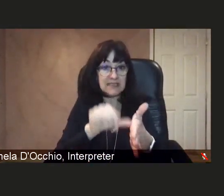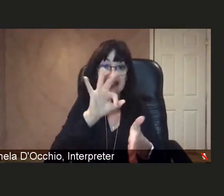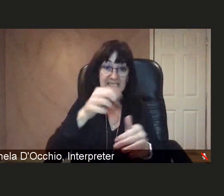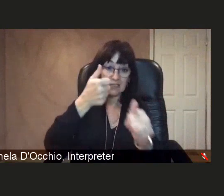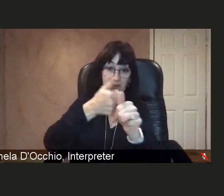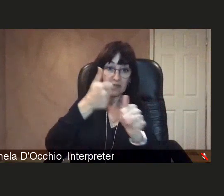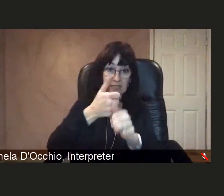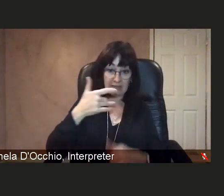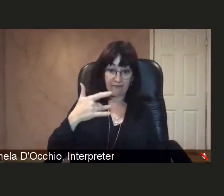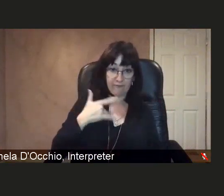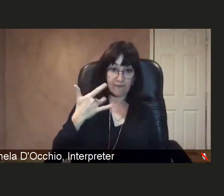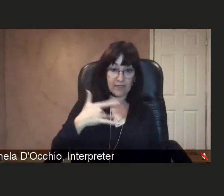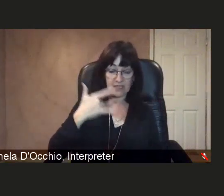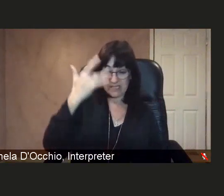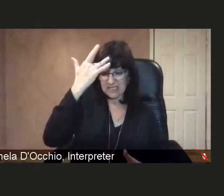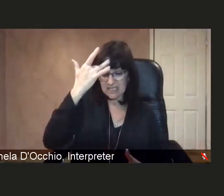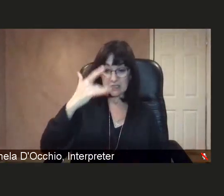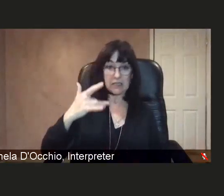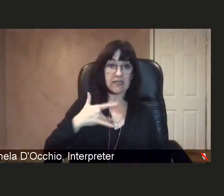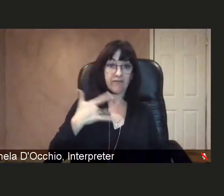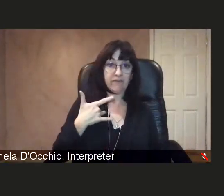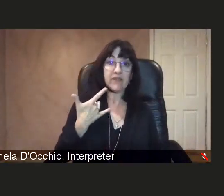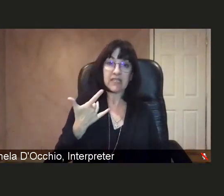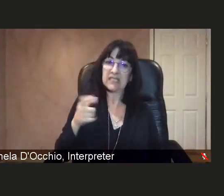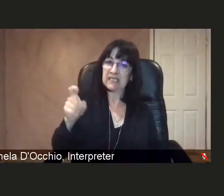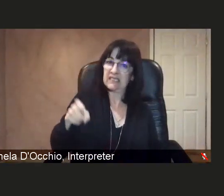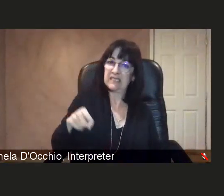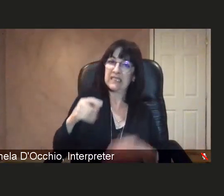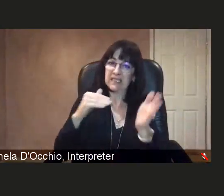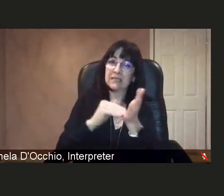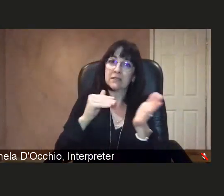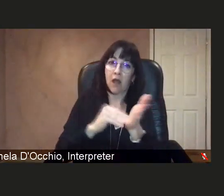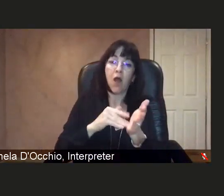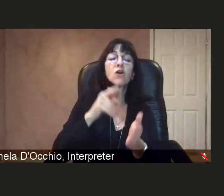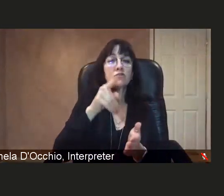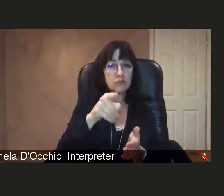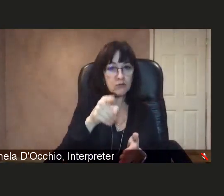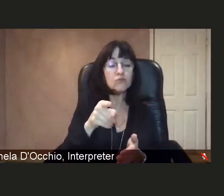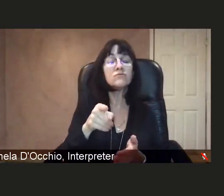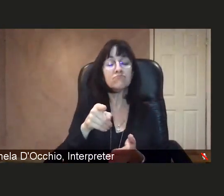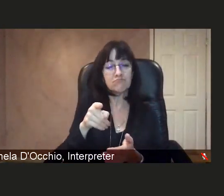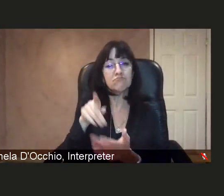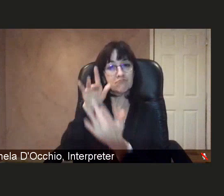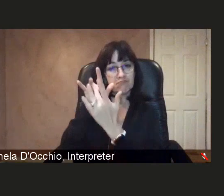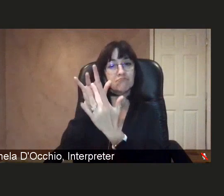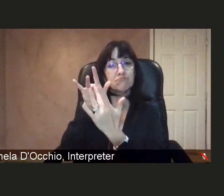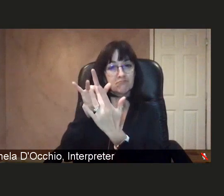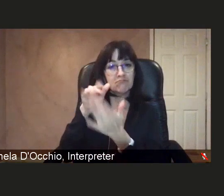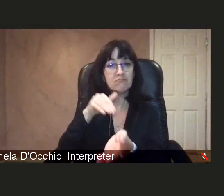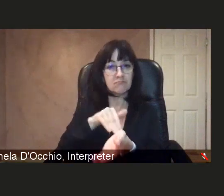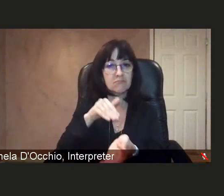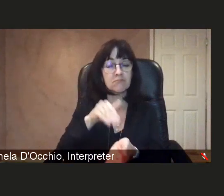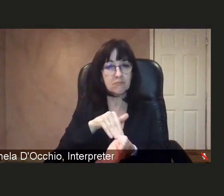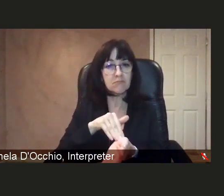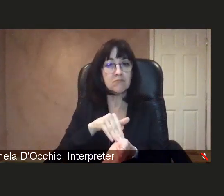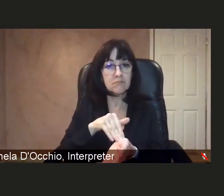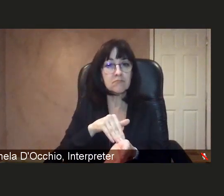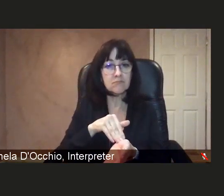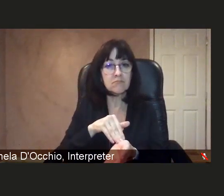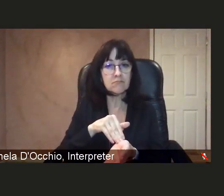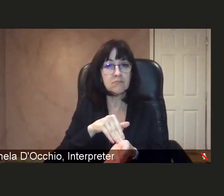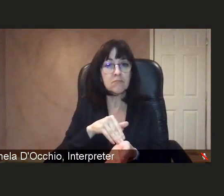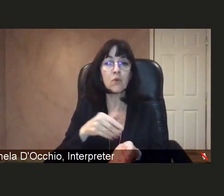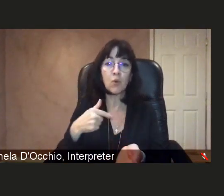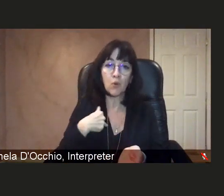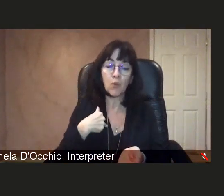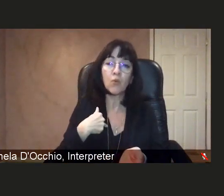seek medical attention. I would ask that you would call ahead to let someone know that you're coming in so we make sure that